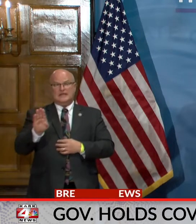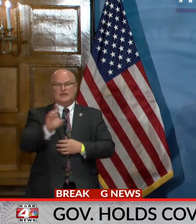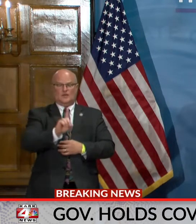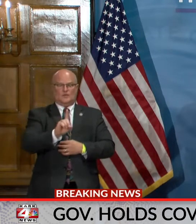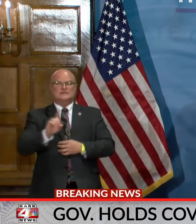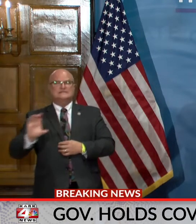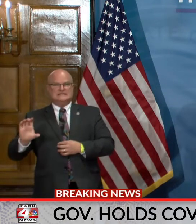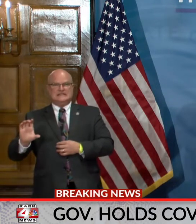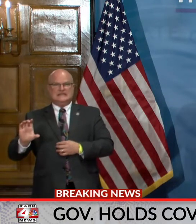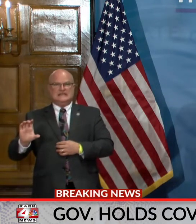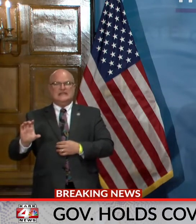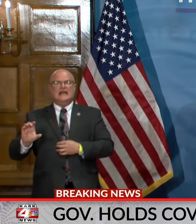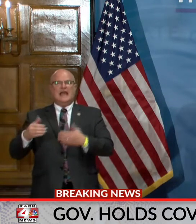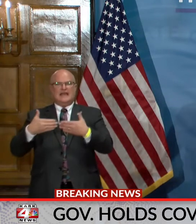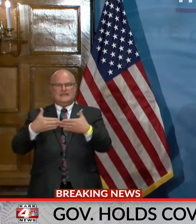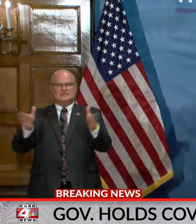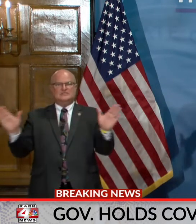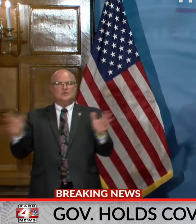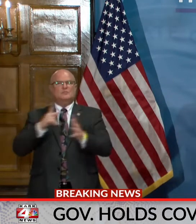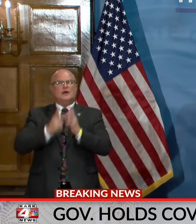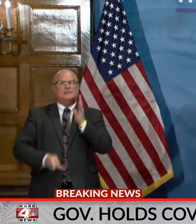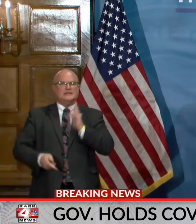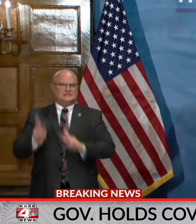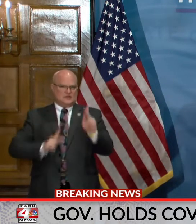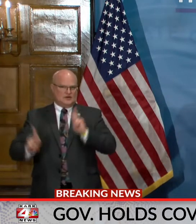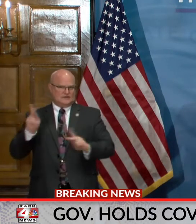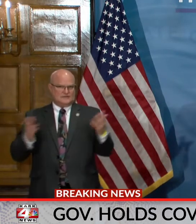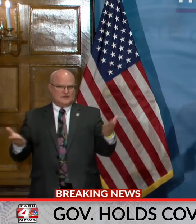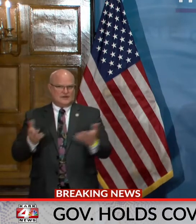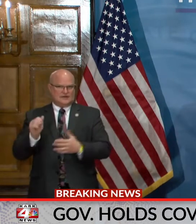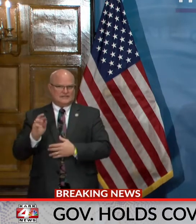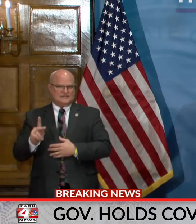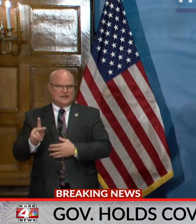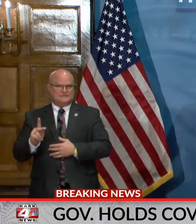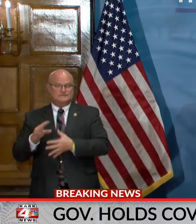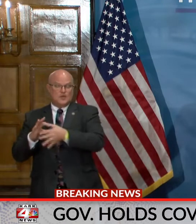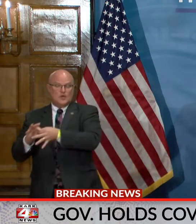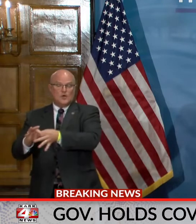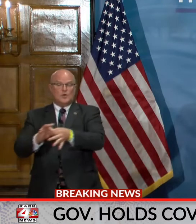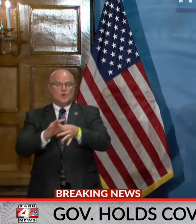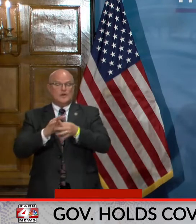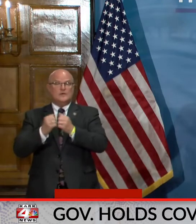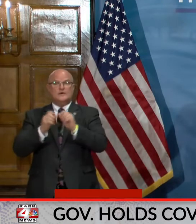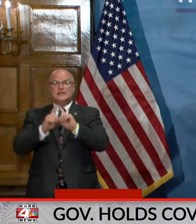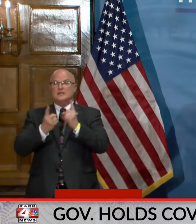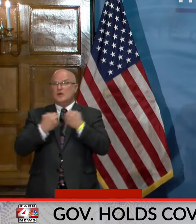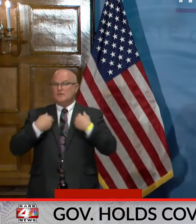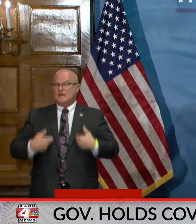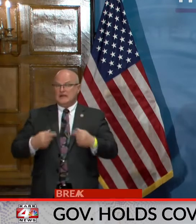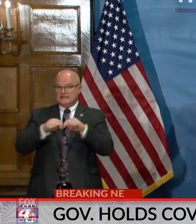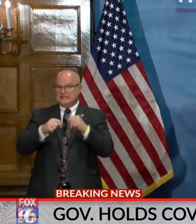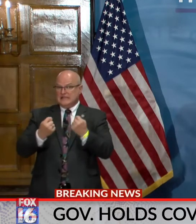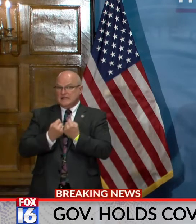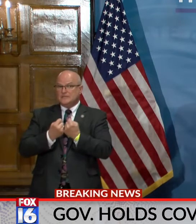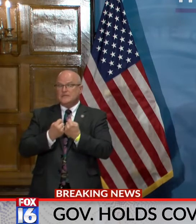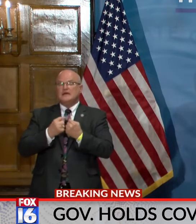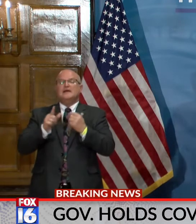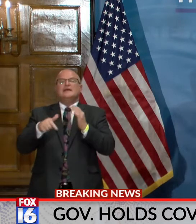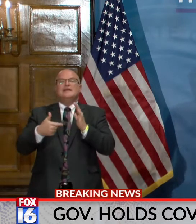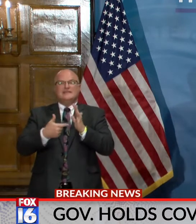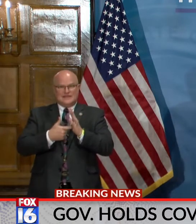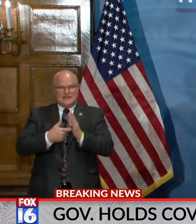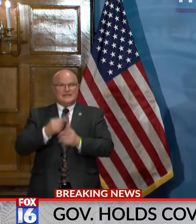1C in the general population in Arkansas. They will coordinate with the Department of Health team. This will be